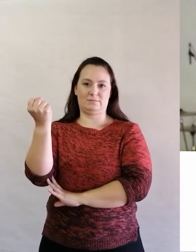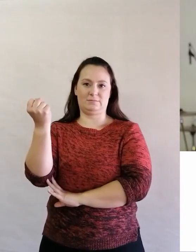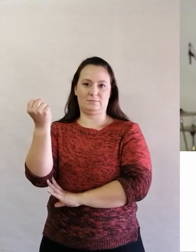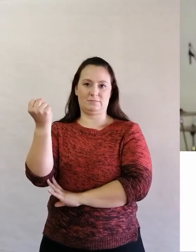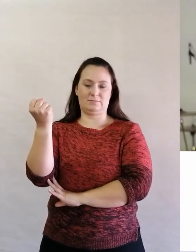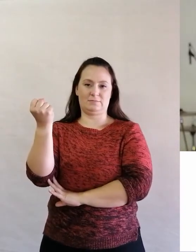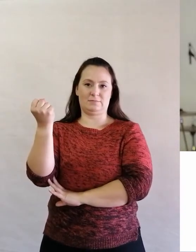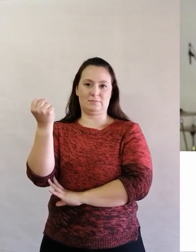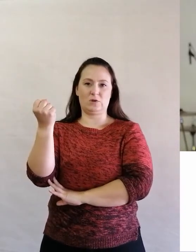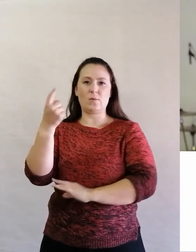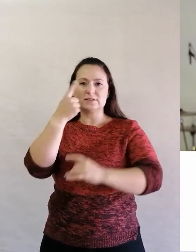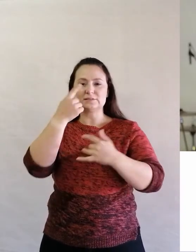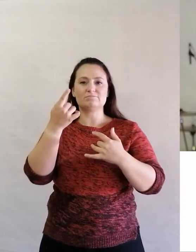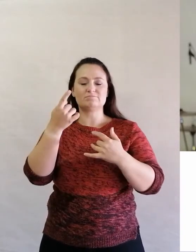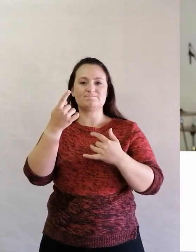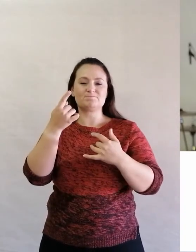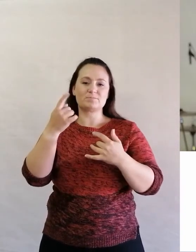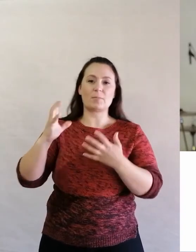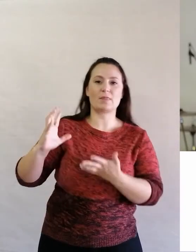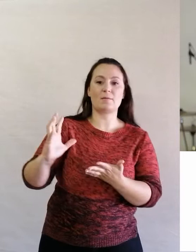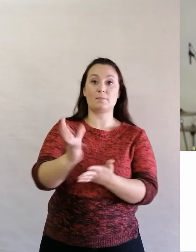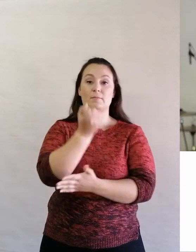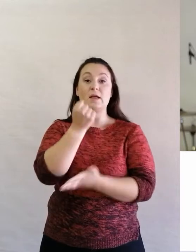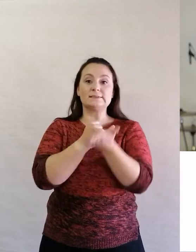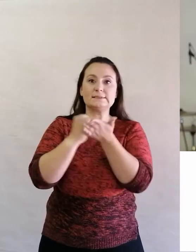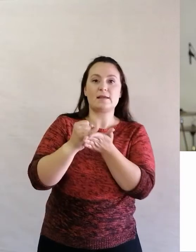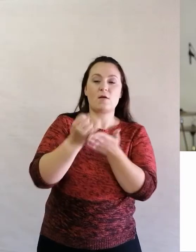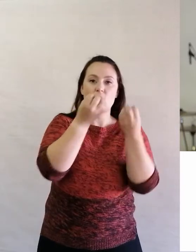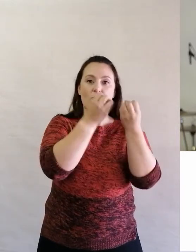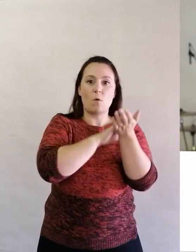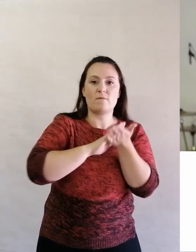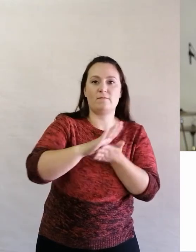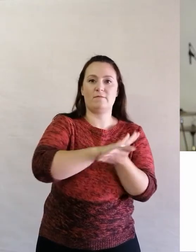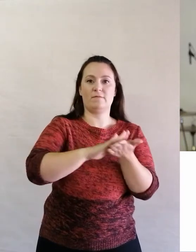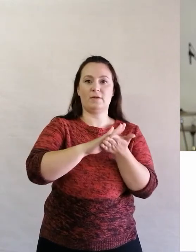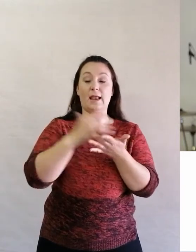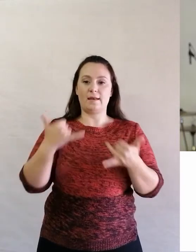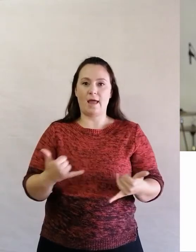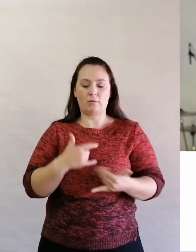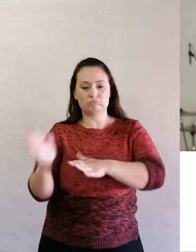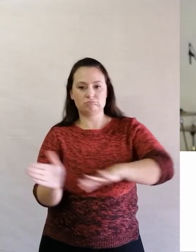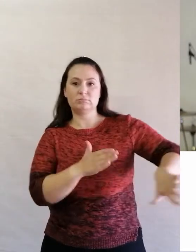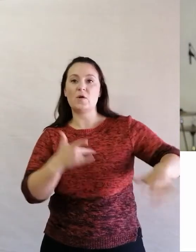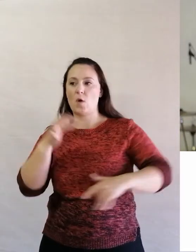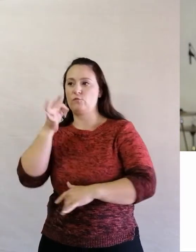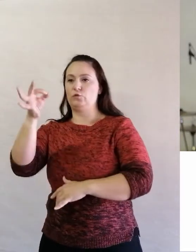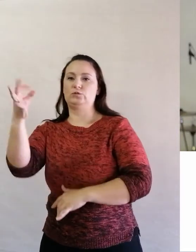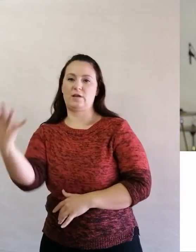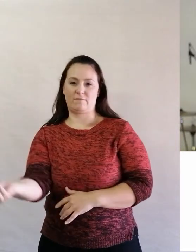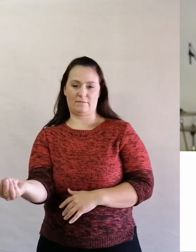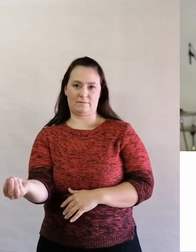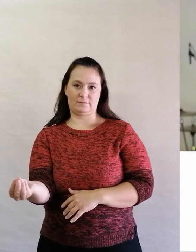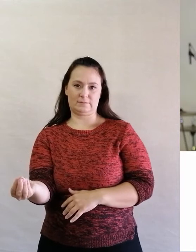gets into this, we get into this place of our sins are forgiven and we have a future. And so this morning